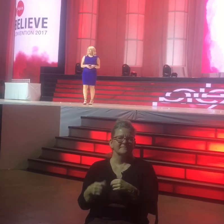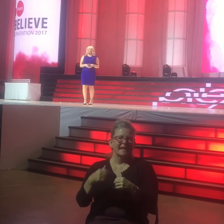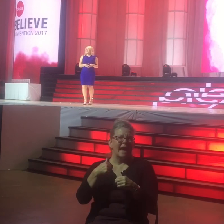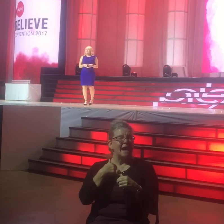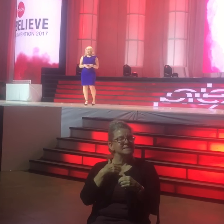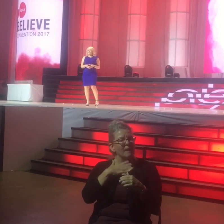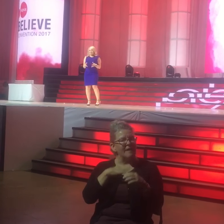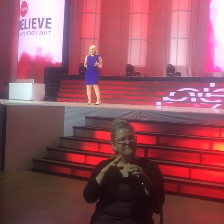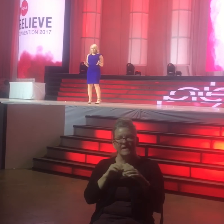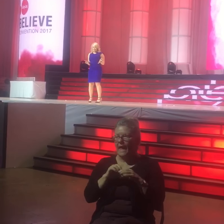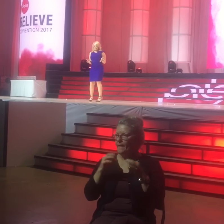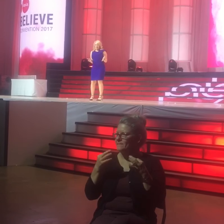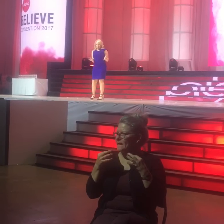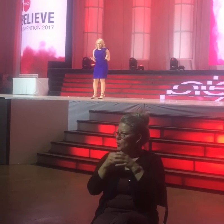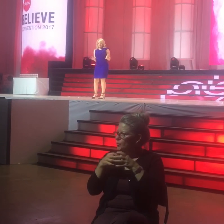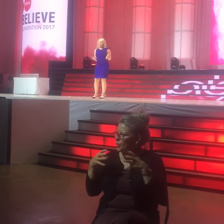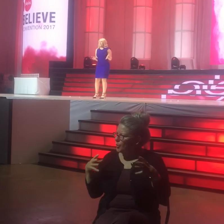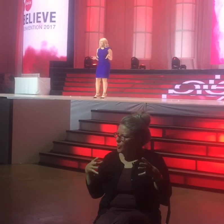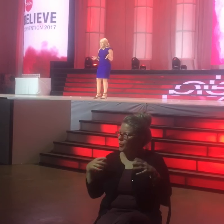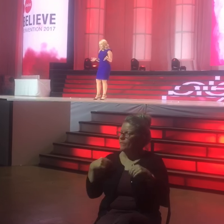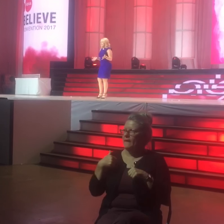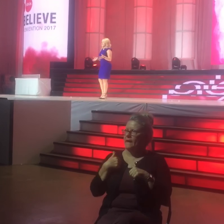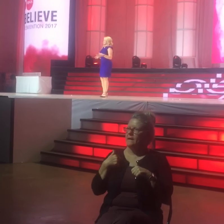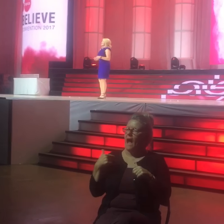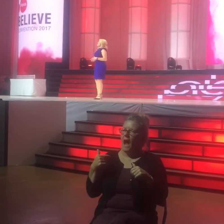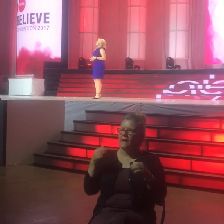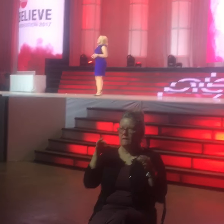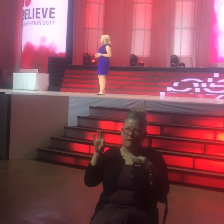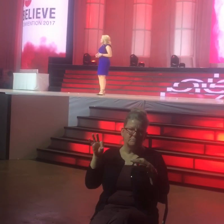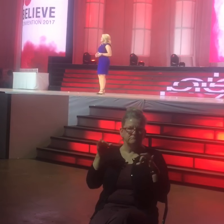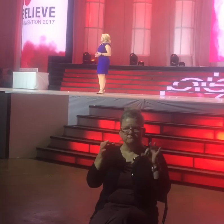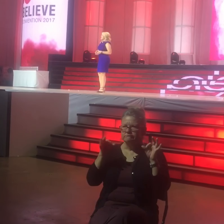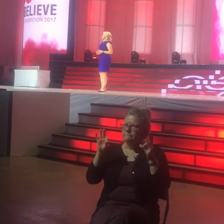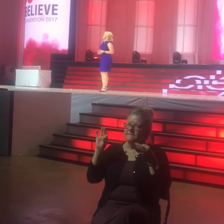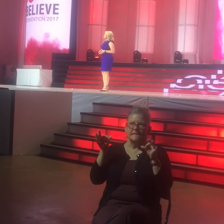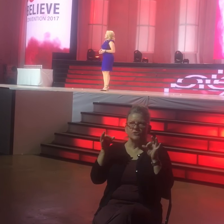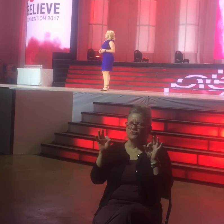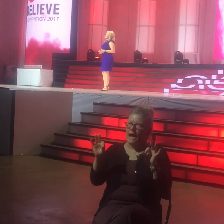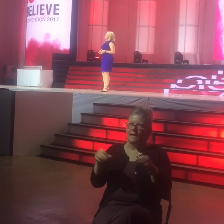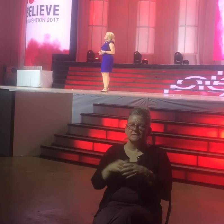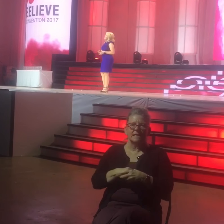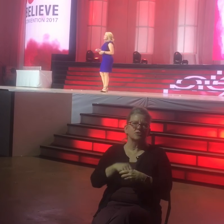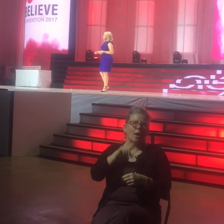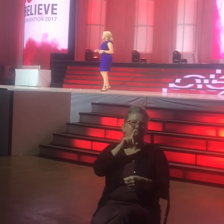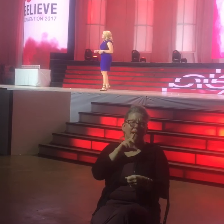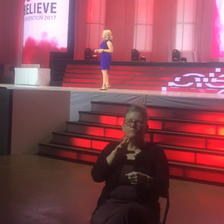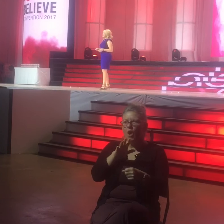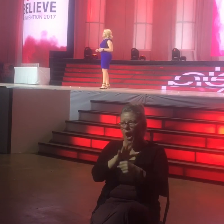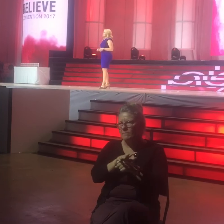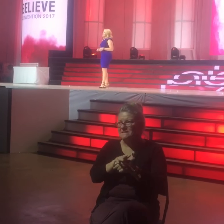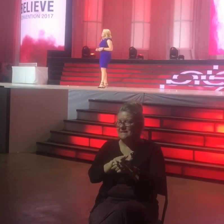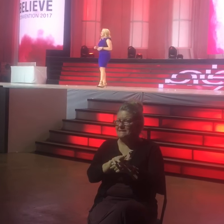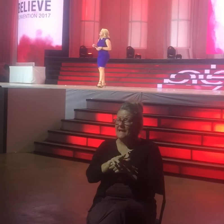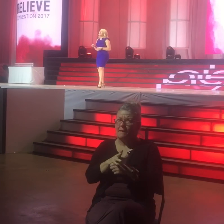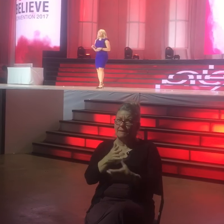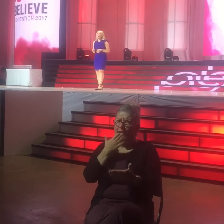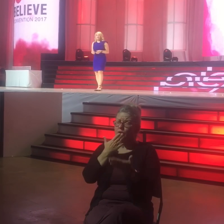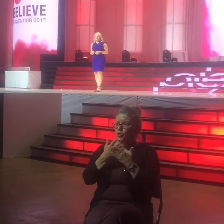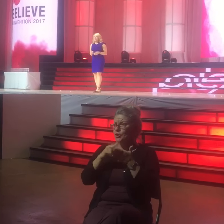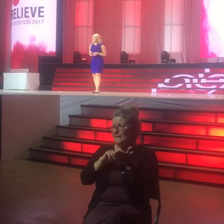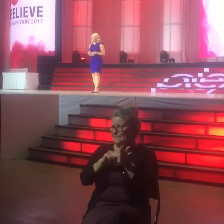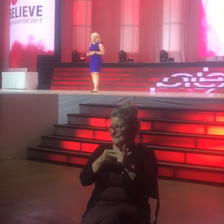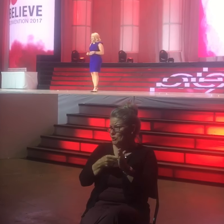constrained. Can you guys relate to that piece? Yes. Well, I found myself making promises that I had good intentions to keep.